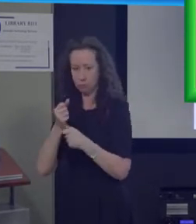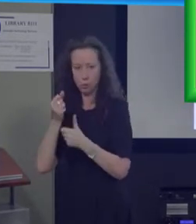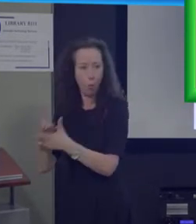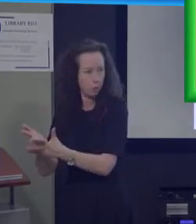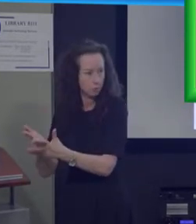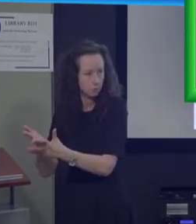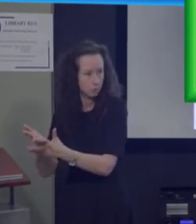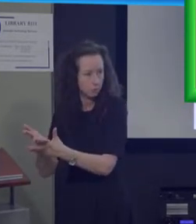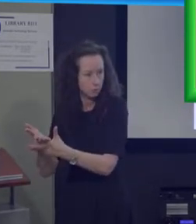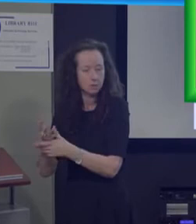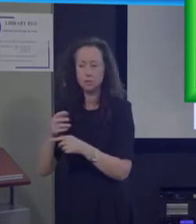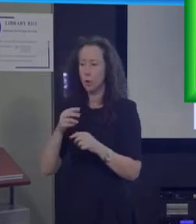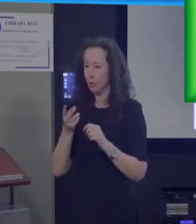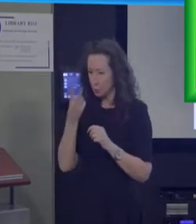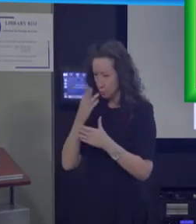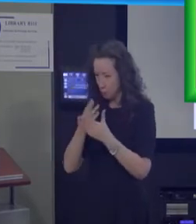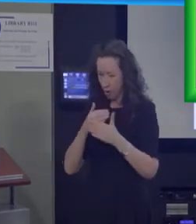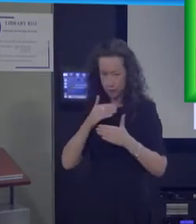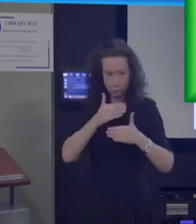components, procedural and conceptual.